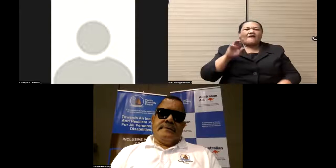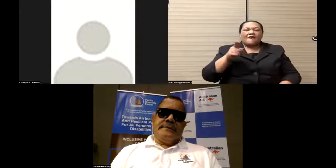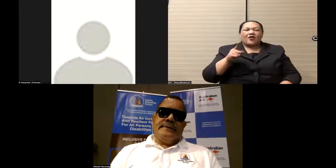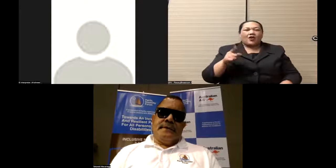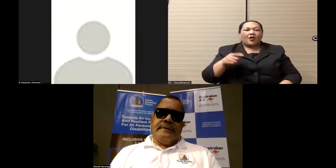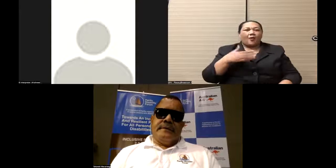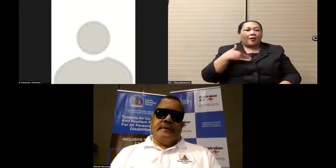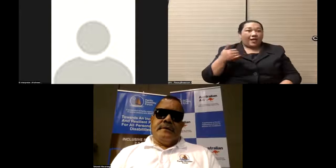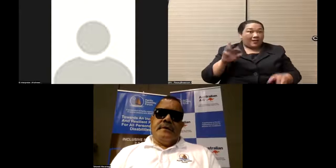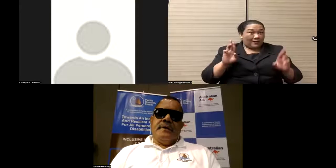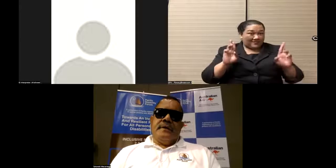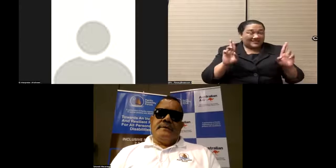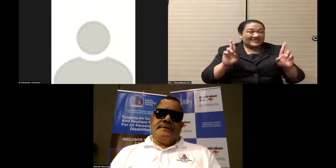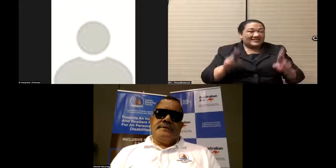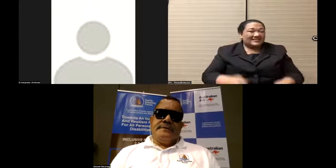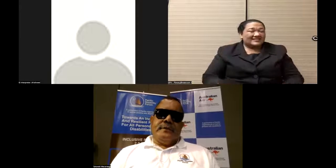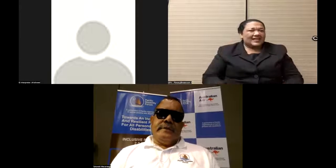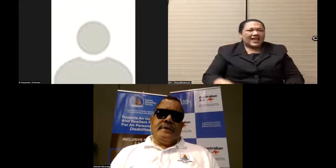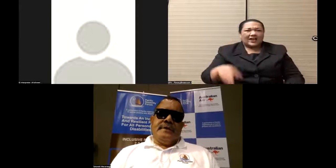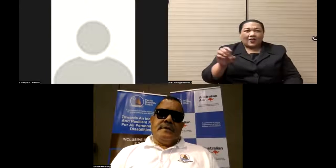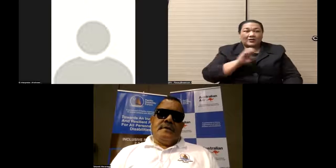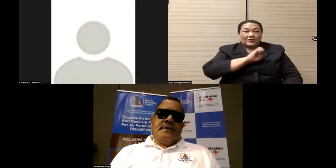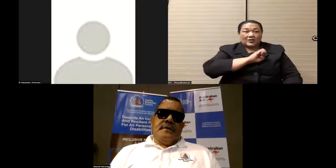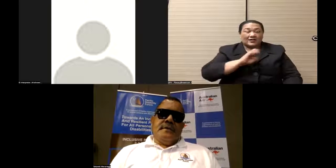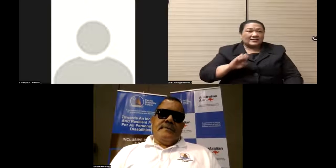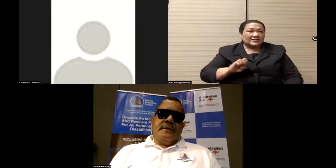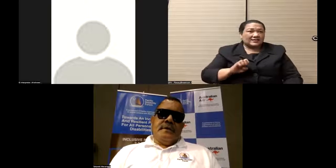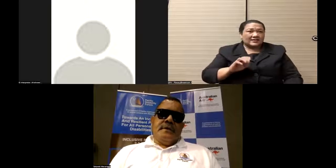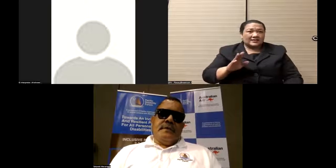distinguished participants that have addressed us this morning.